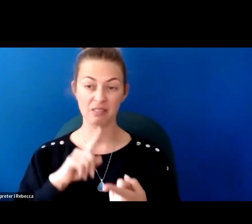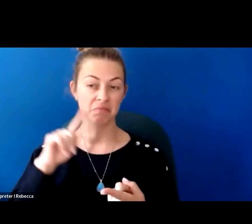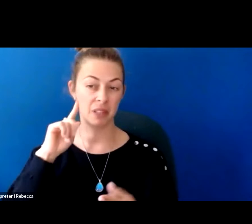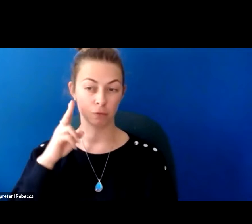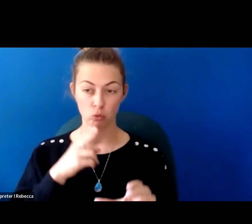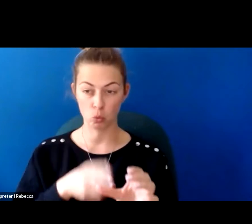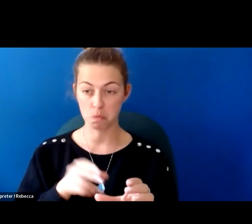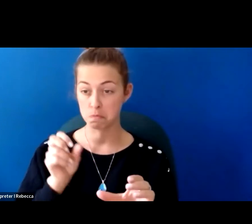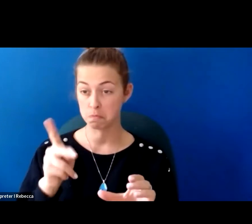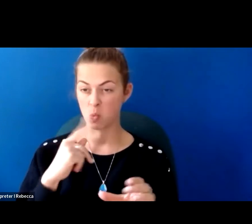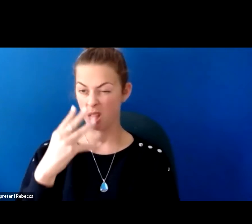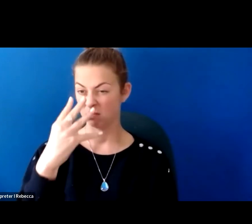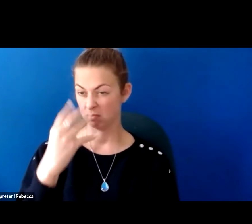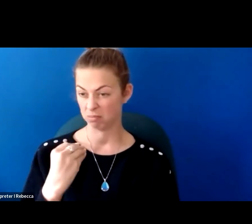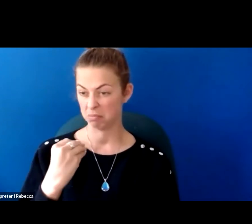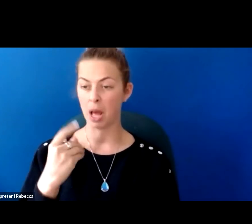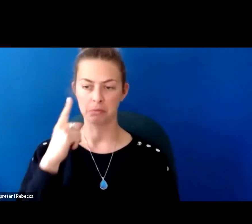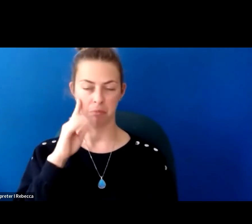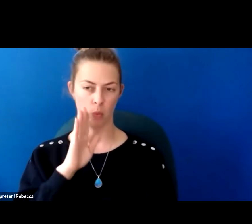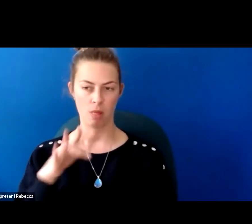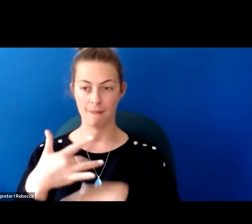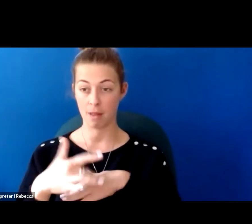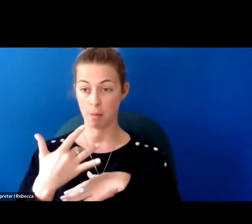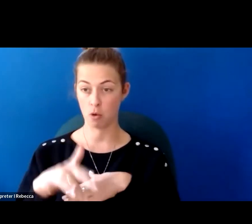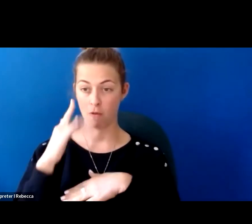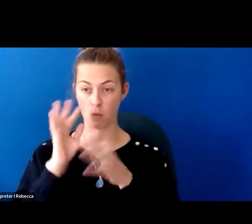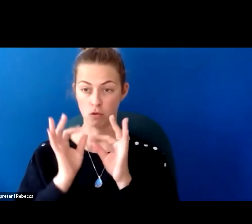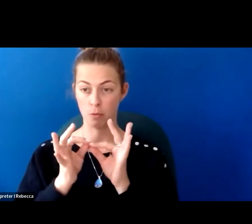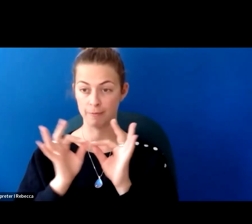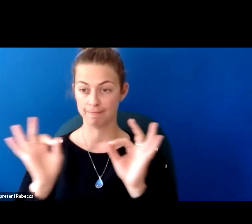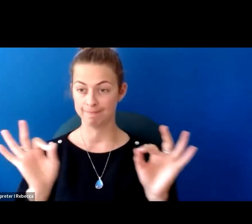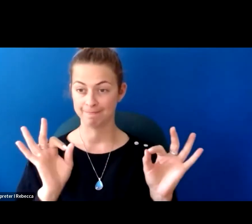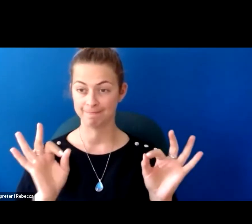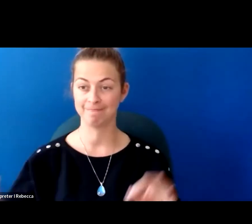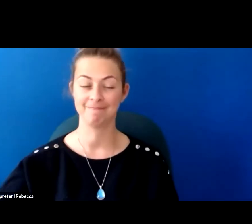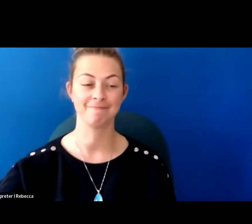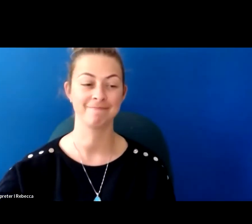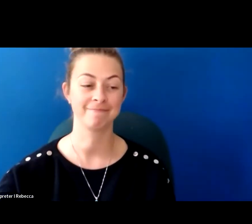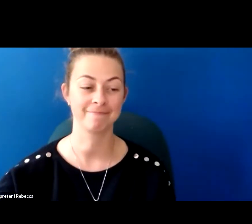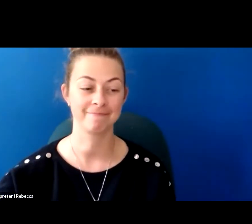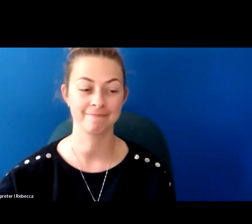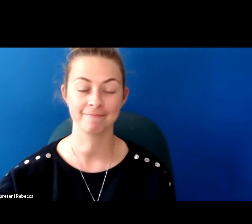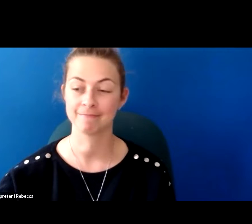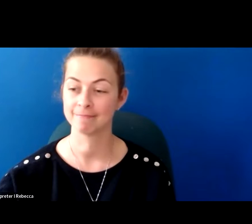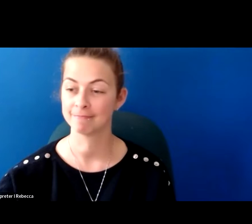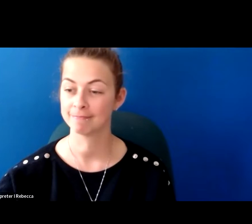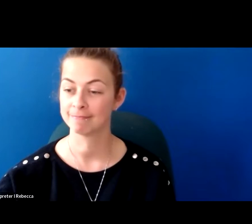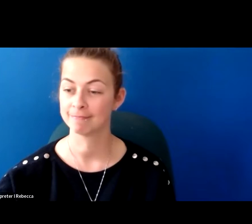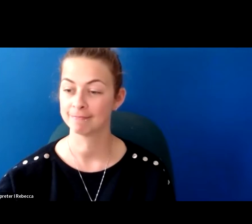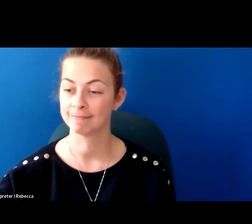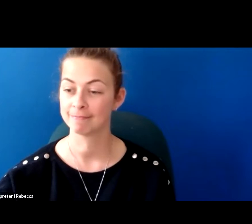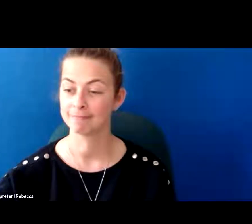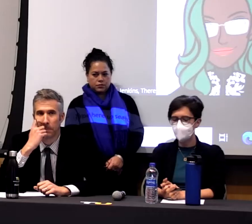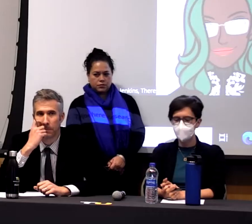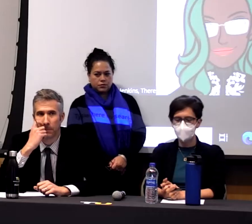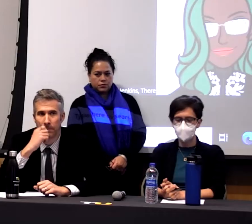This roundtable is connected to two of my dean's initiatives in the college that I want to tell you about. And